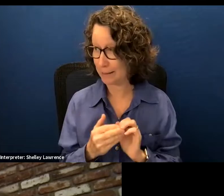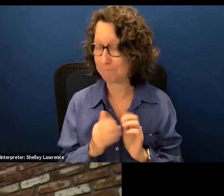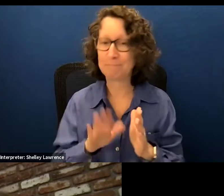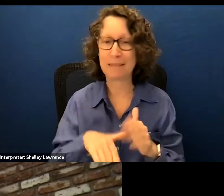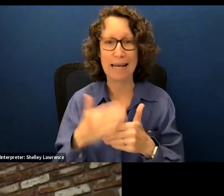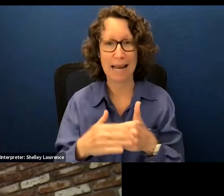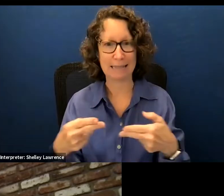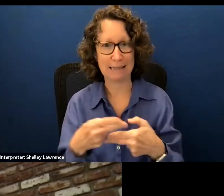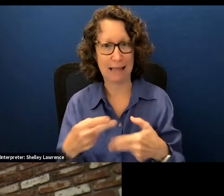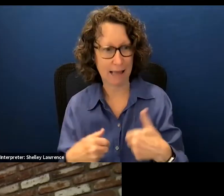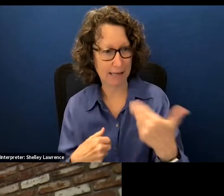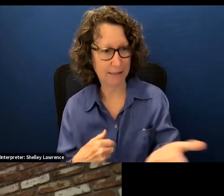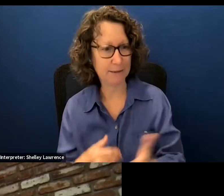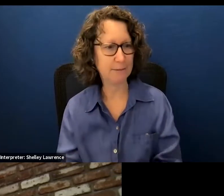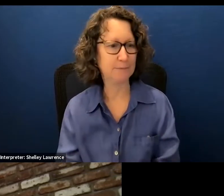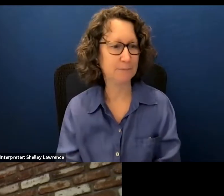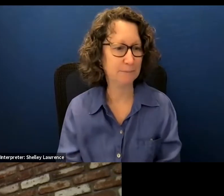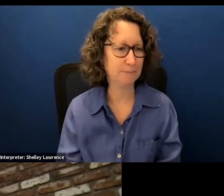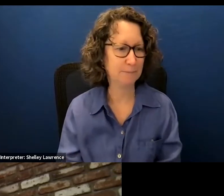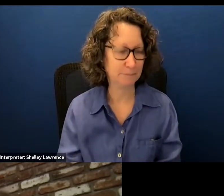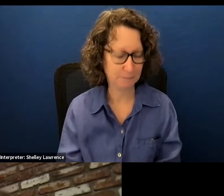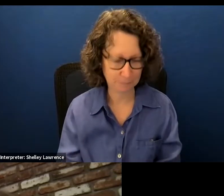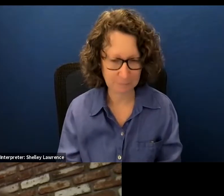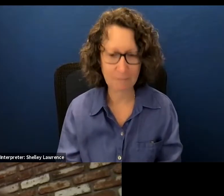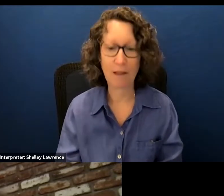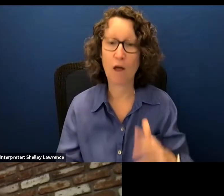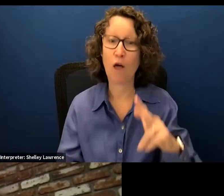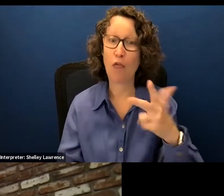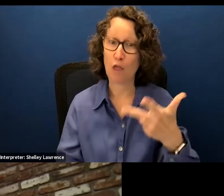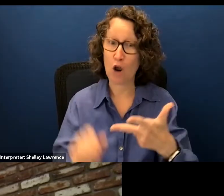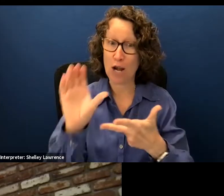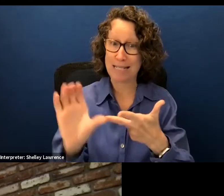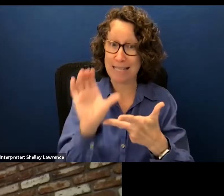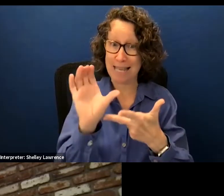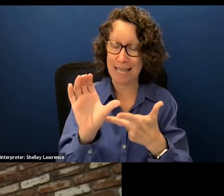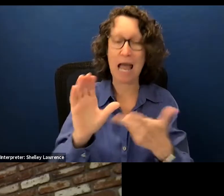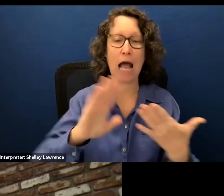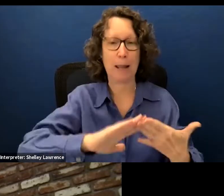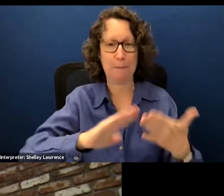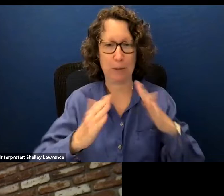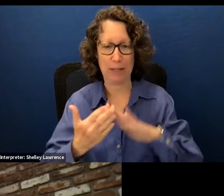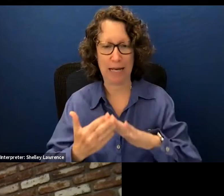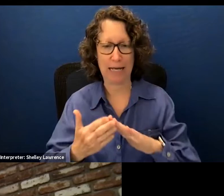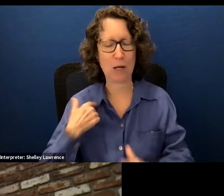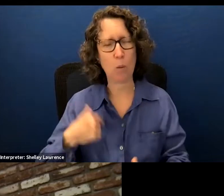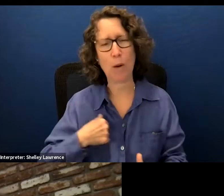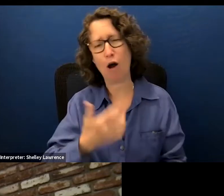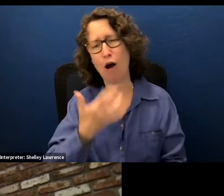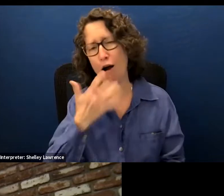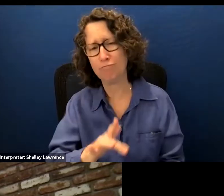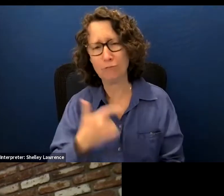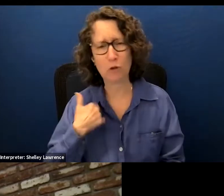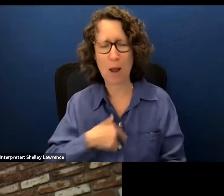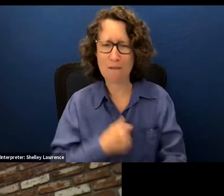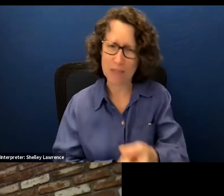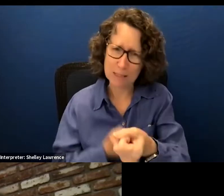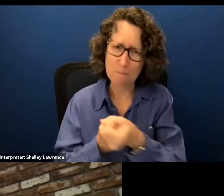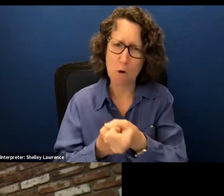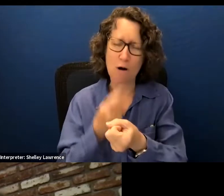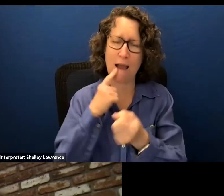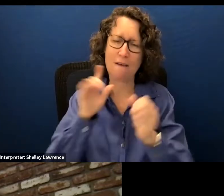please. Our 3rd C is community. We are so fortunate to have the support of